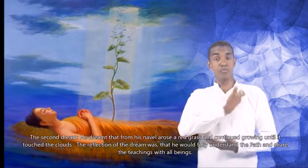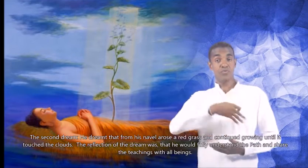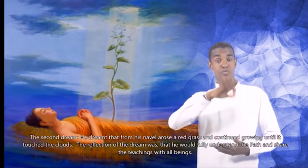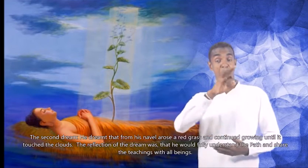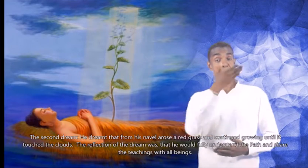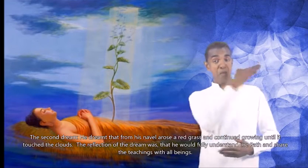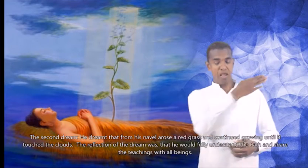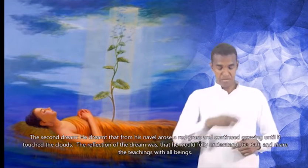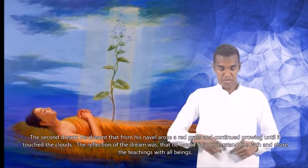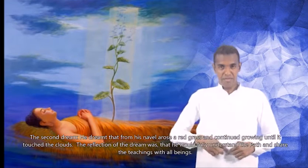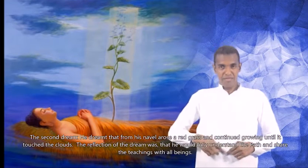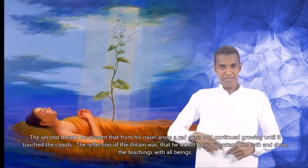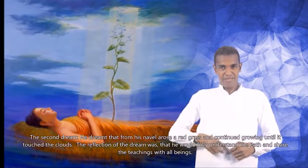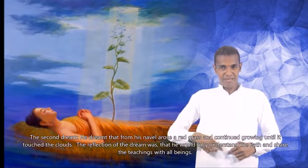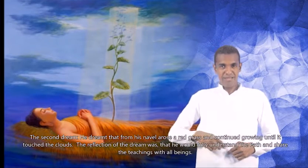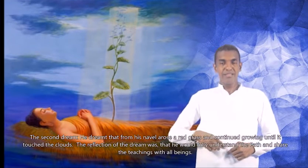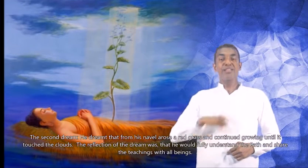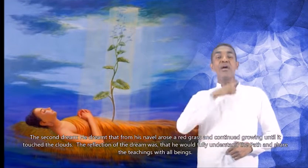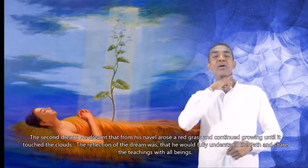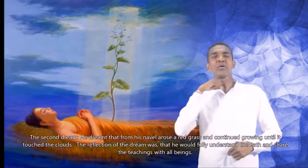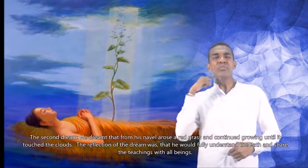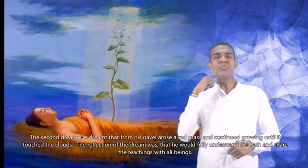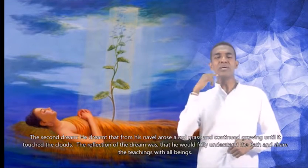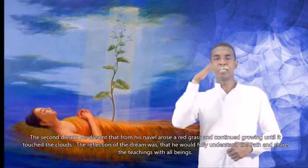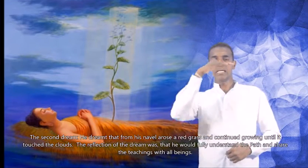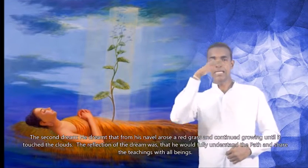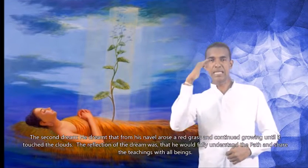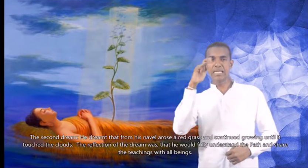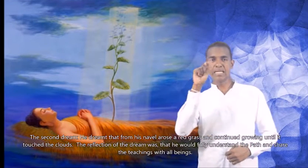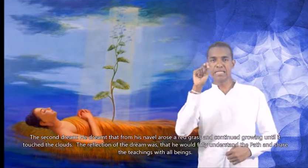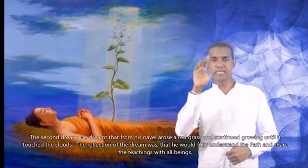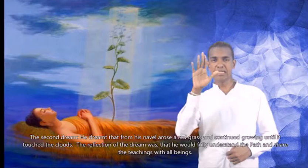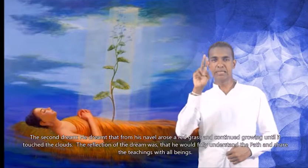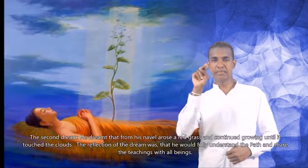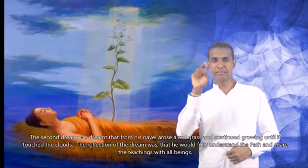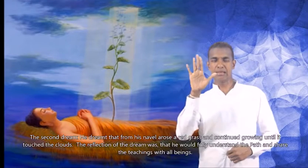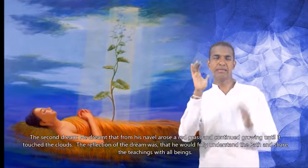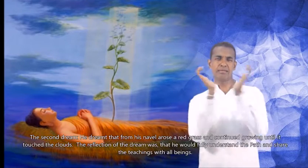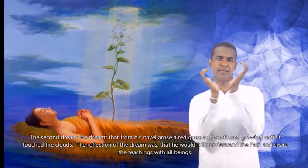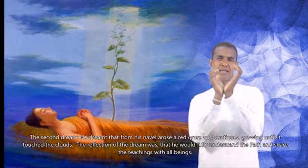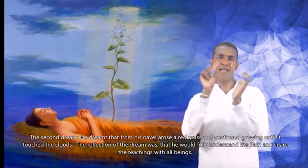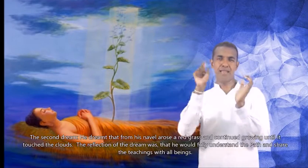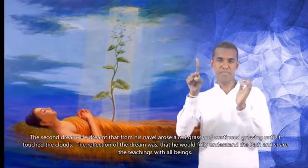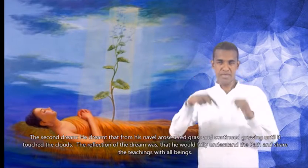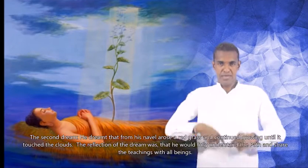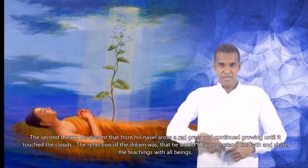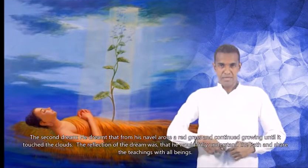it touched the clouds. The reflection of the dream was that he would fully understand the path and share